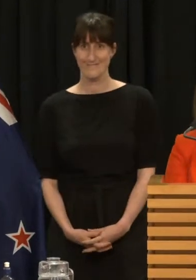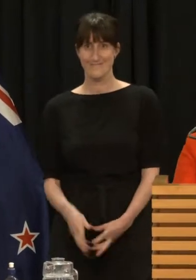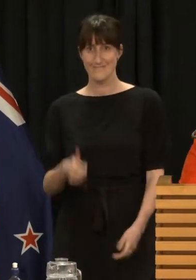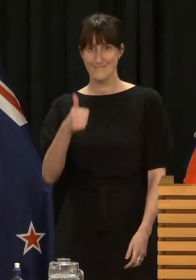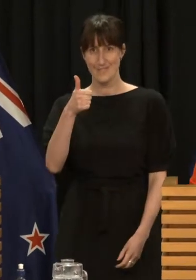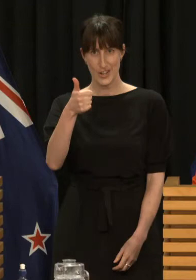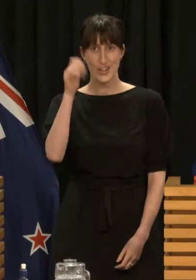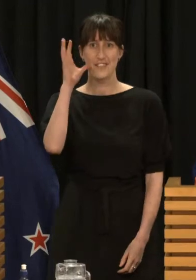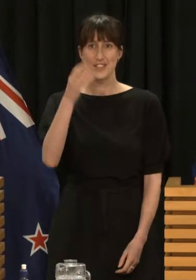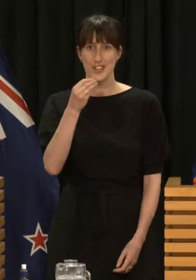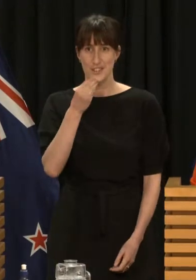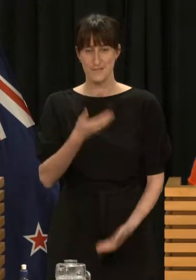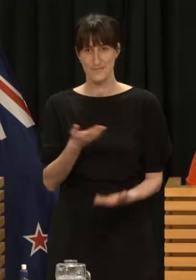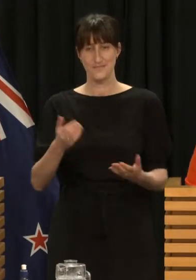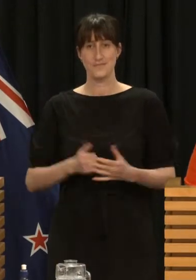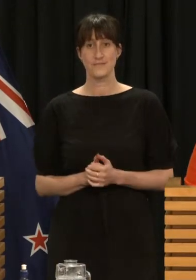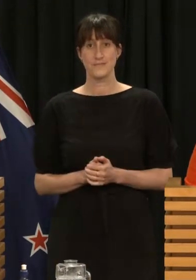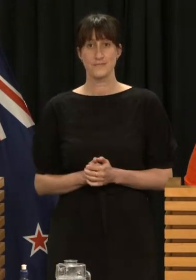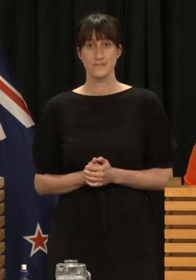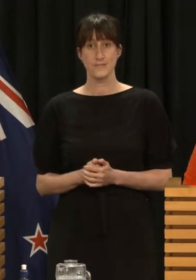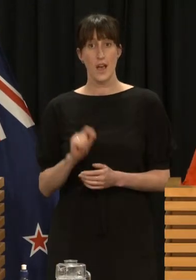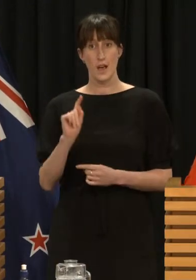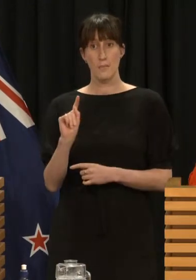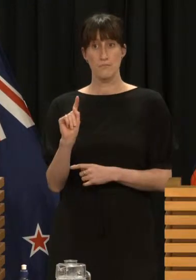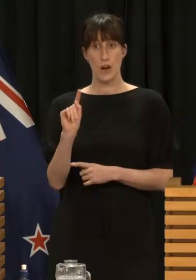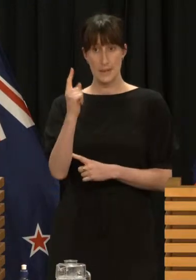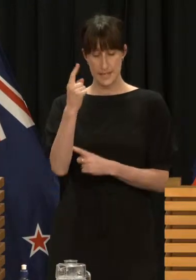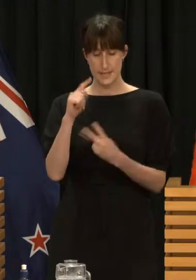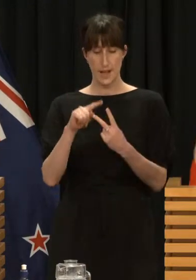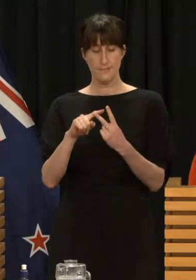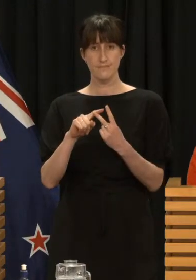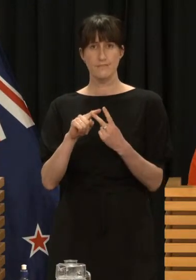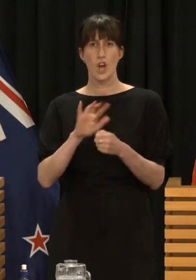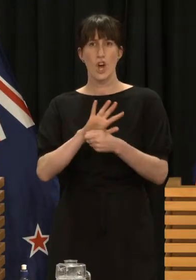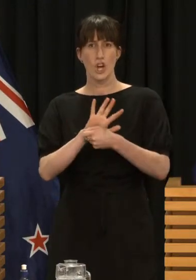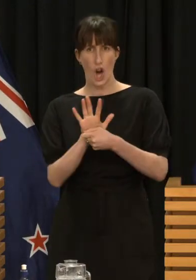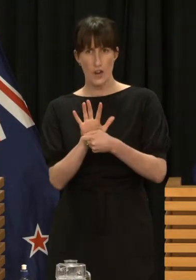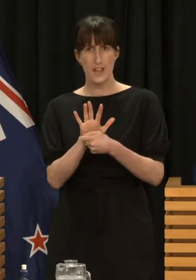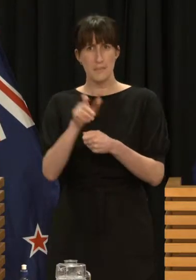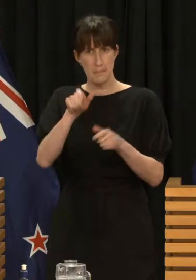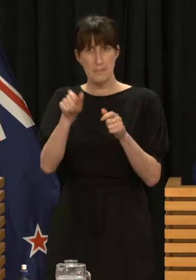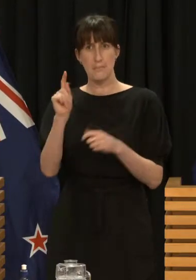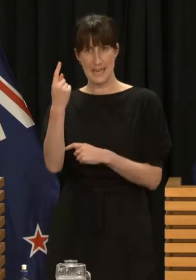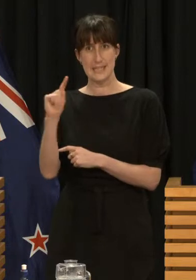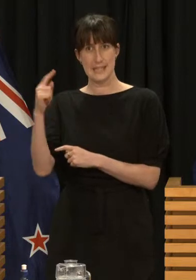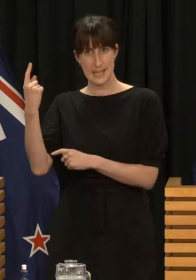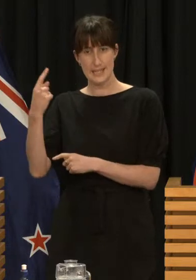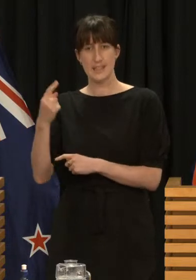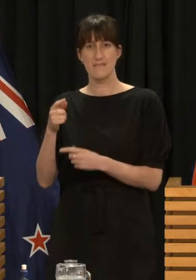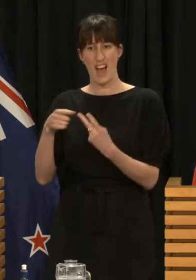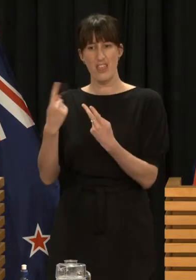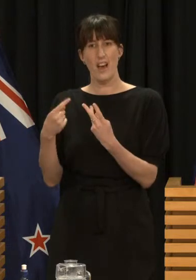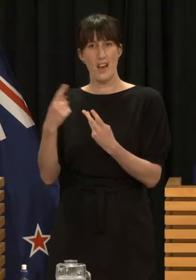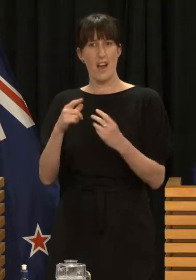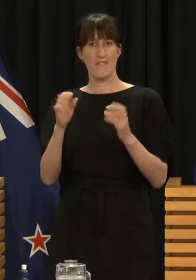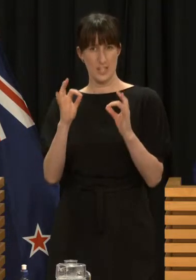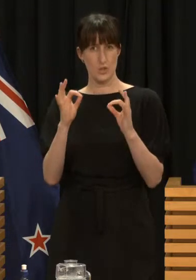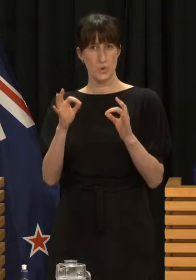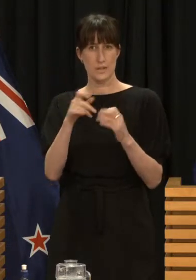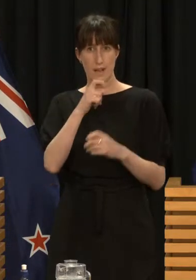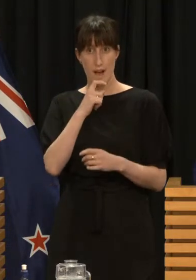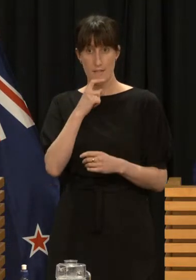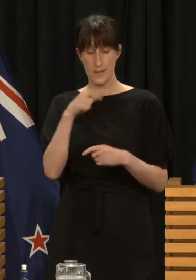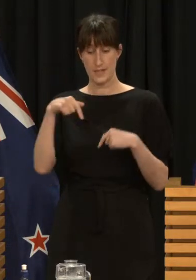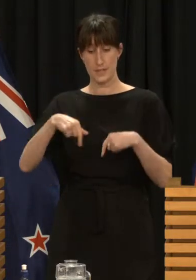Good afternoon. The Prime Minister, COVID ministers and officials have been meeting this morning. The news that I have to share